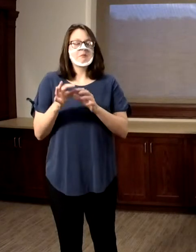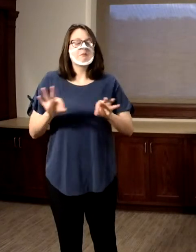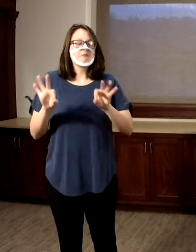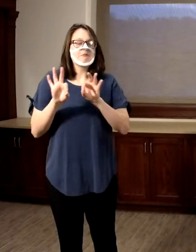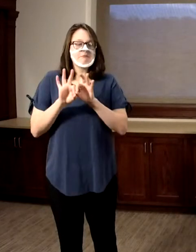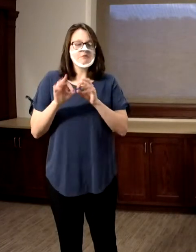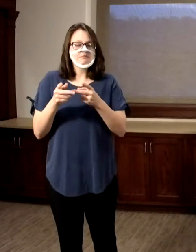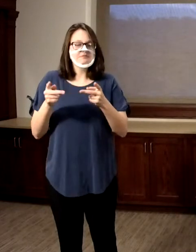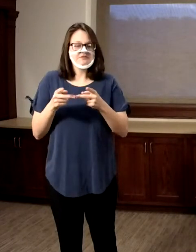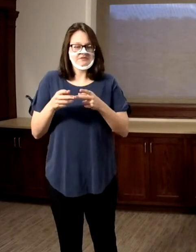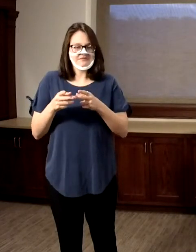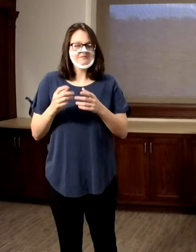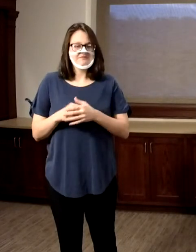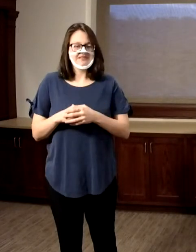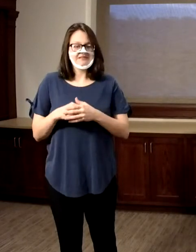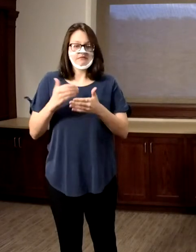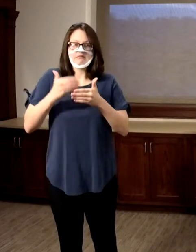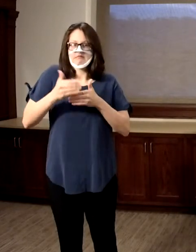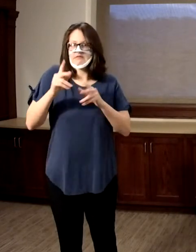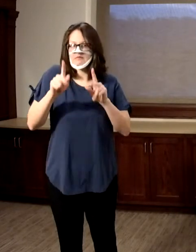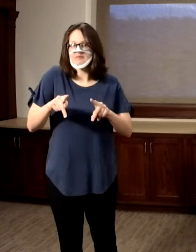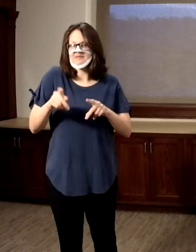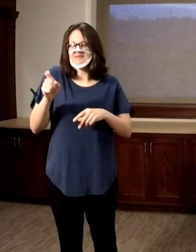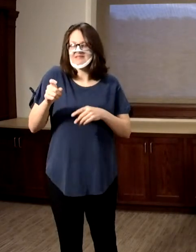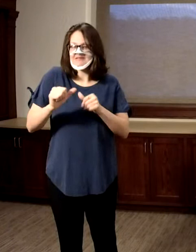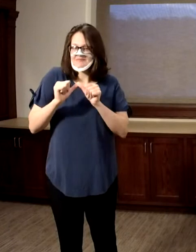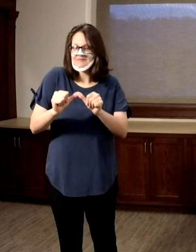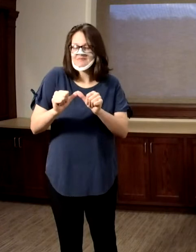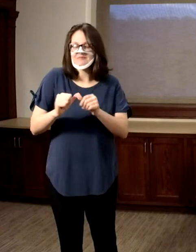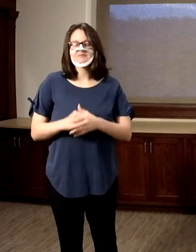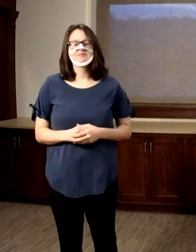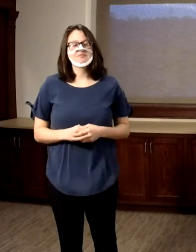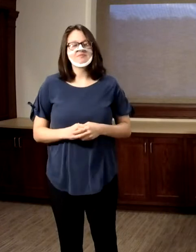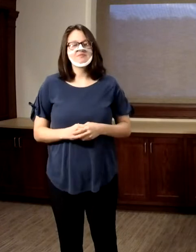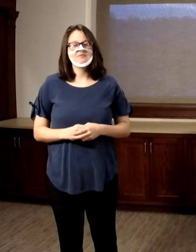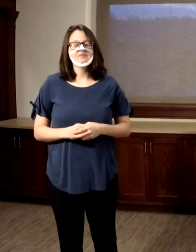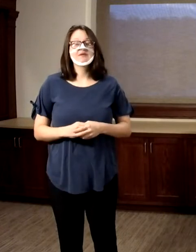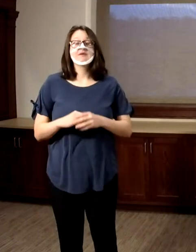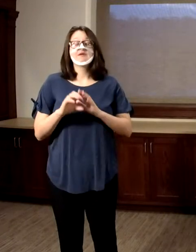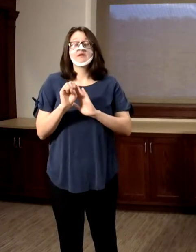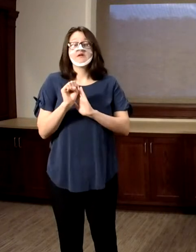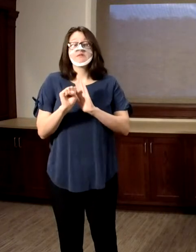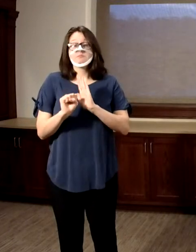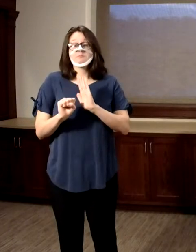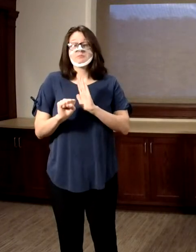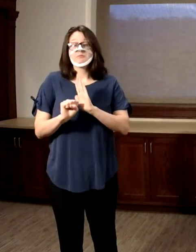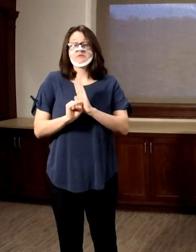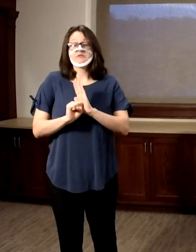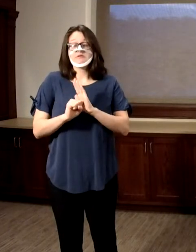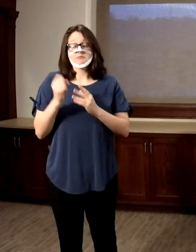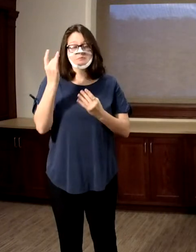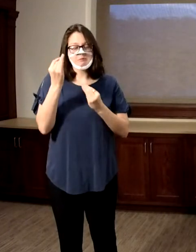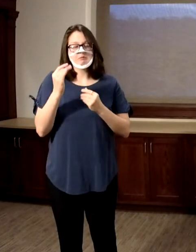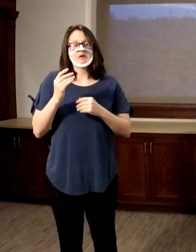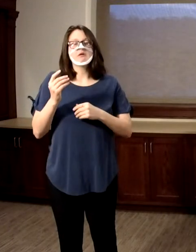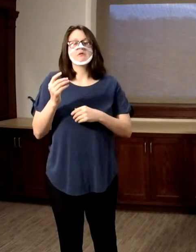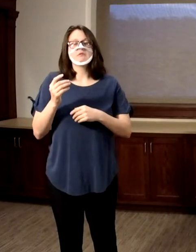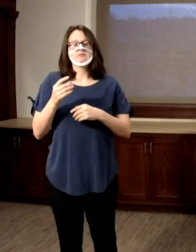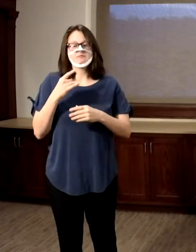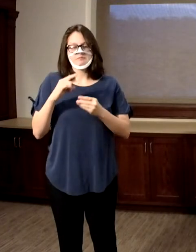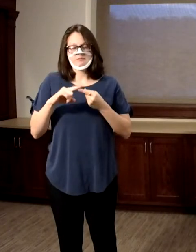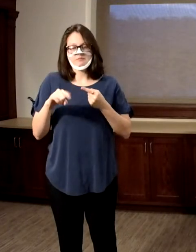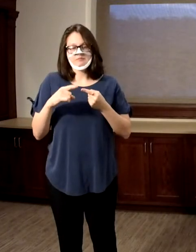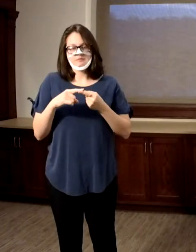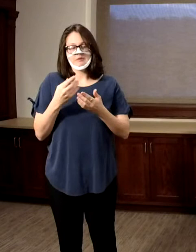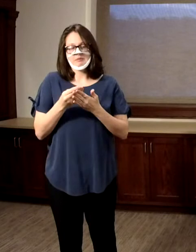and I know all around the state, when the state is considering their budgetary and the rules that come out of the Department of Human Services at the